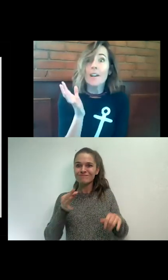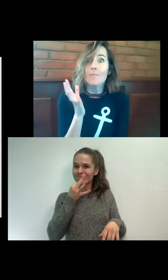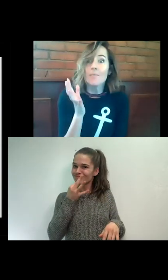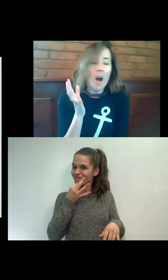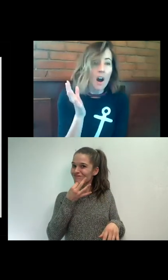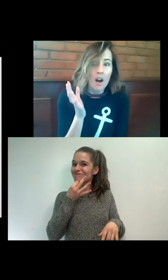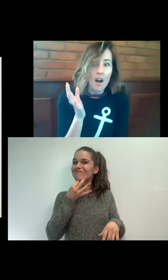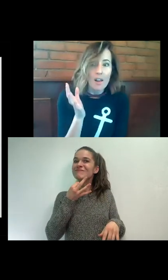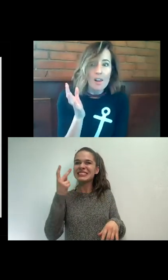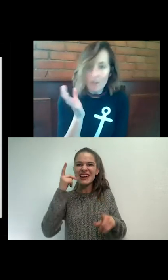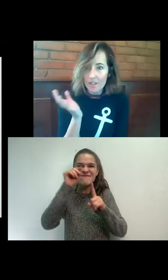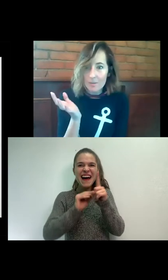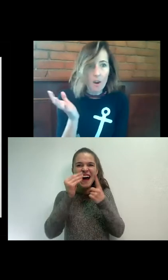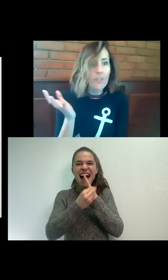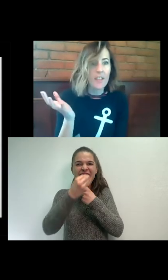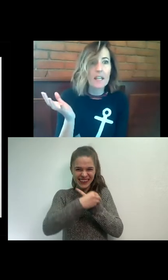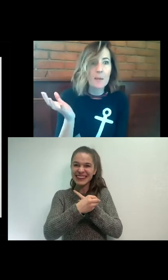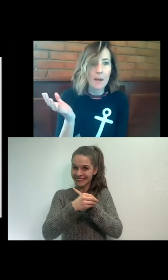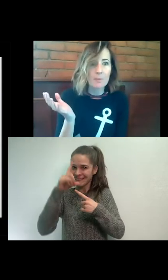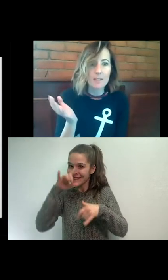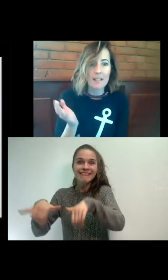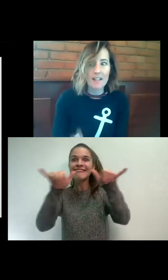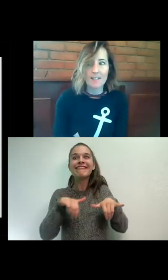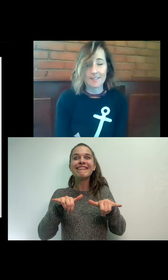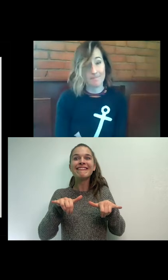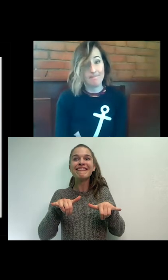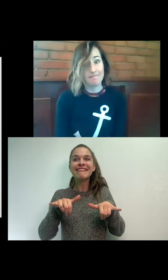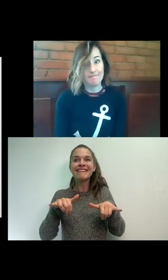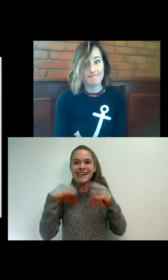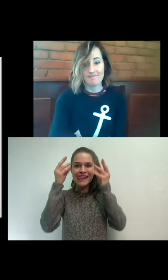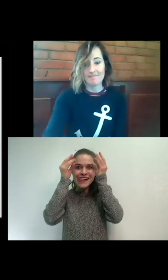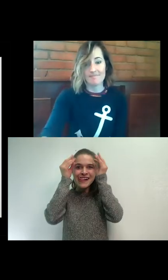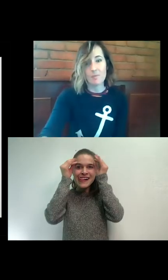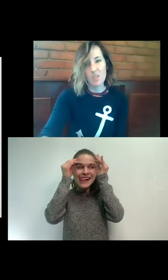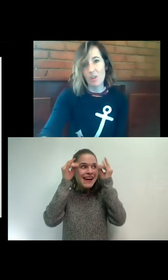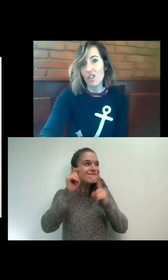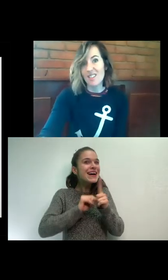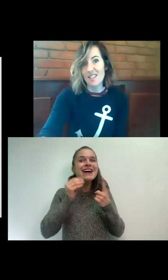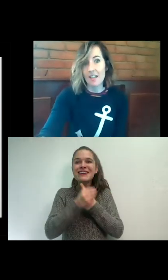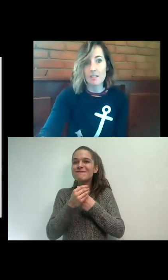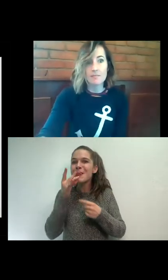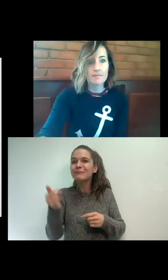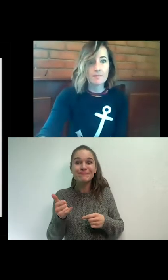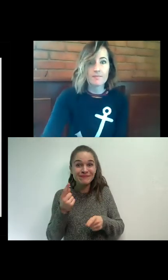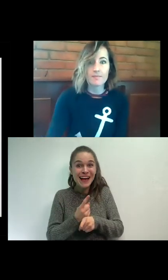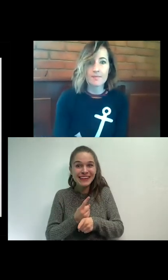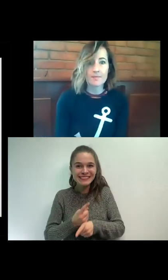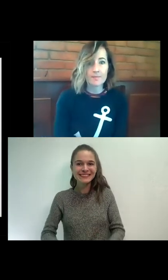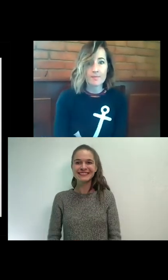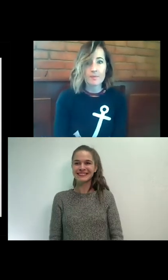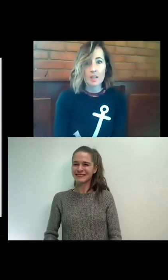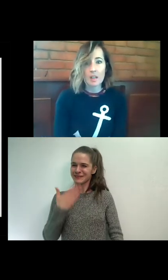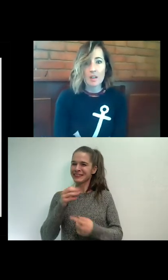Banana! Look, we're all thinking about bananas. Well, they're a good snack.